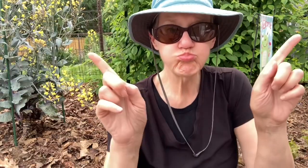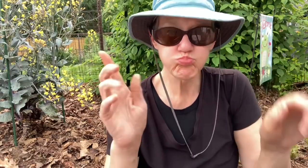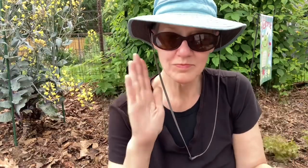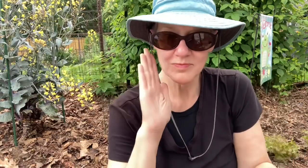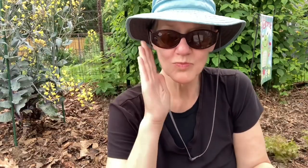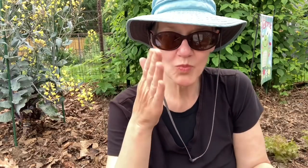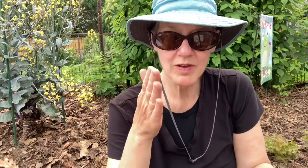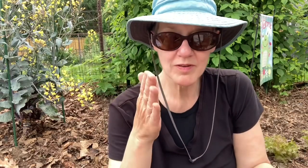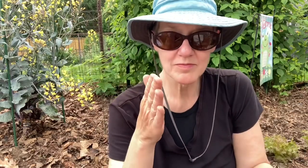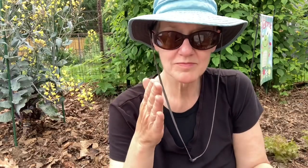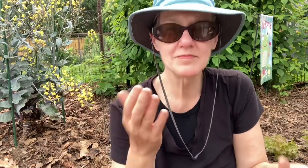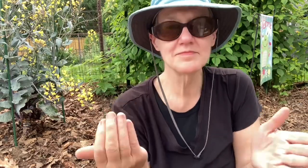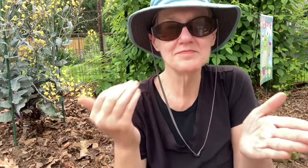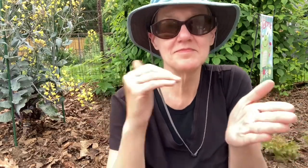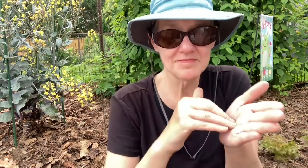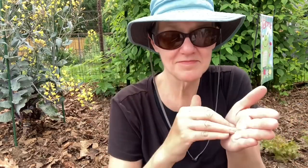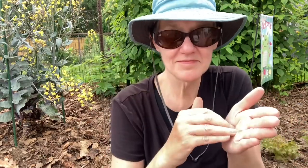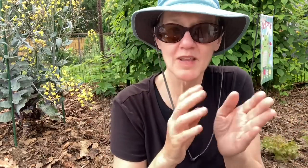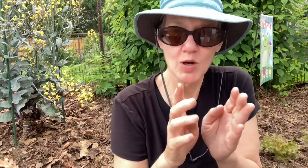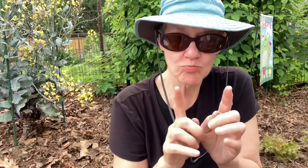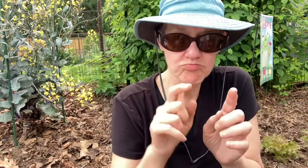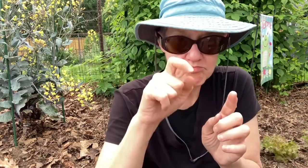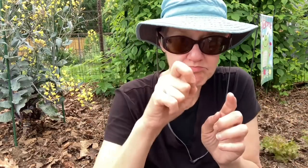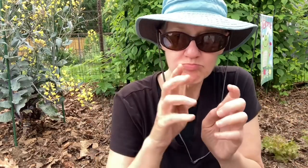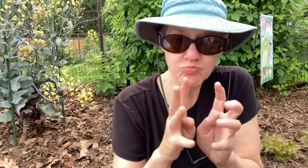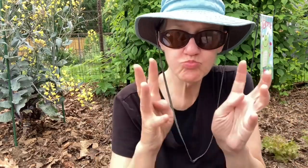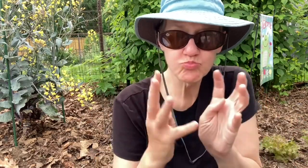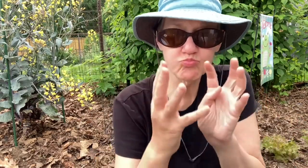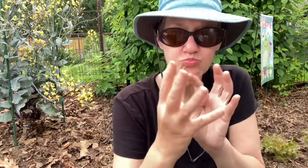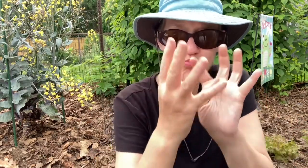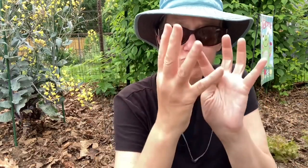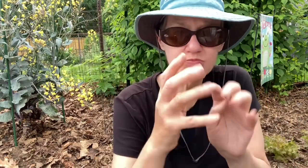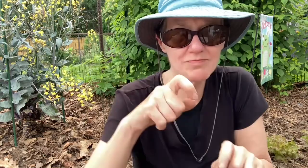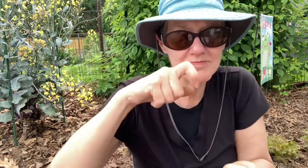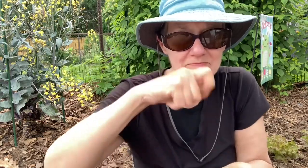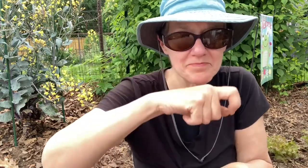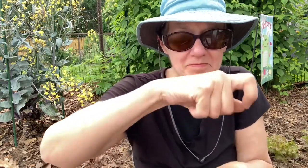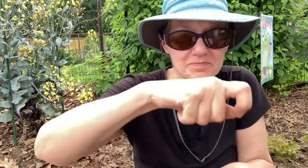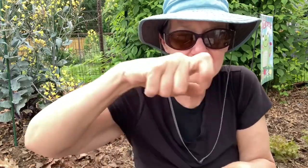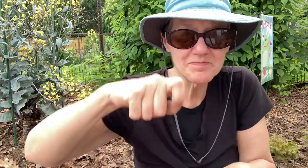And it'll bush out. And you can pinch it back several more times as it grows.